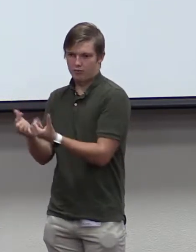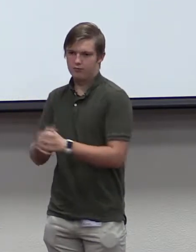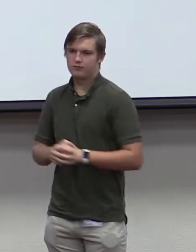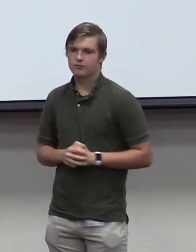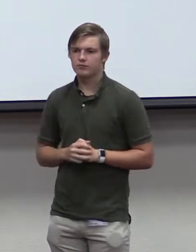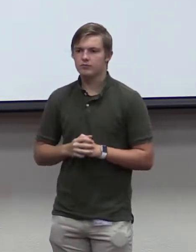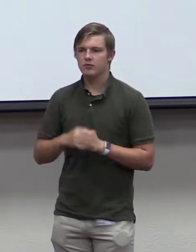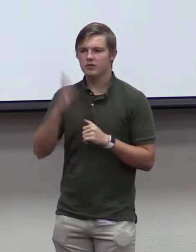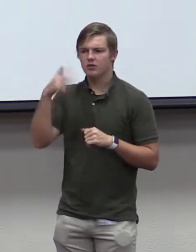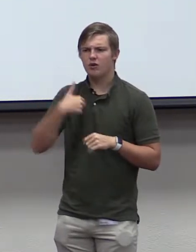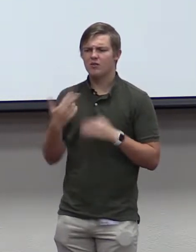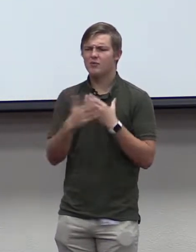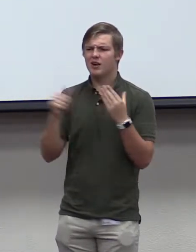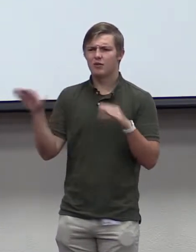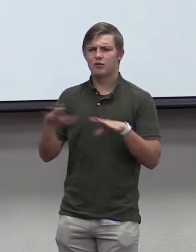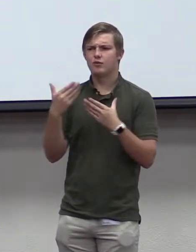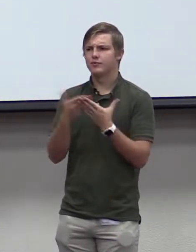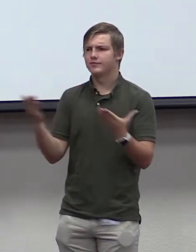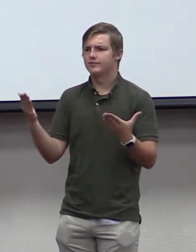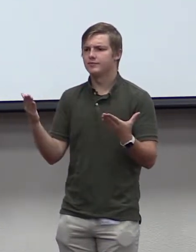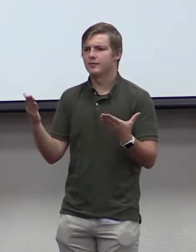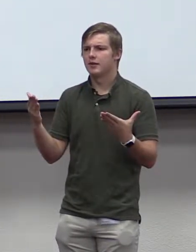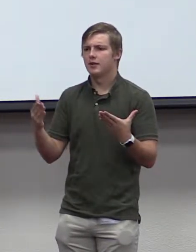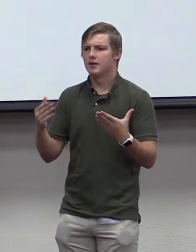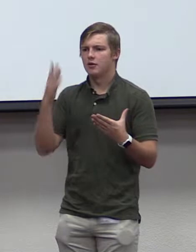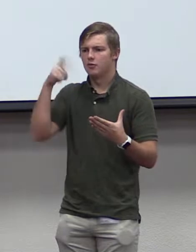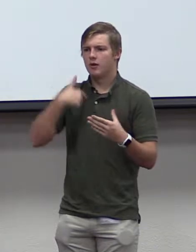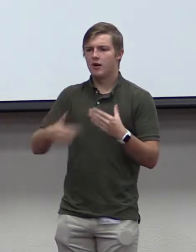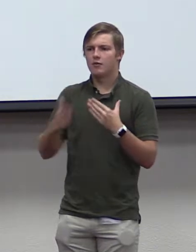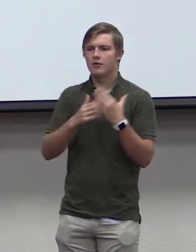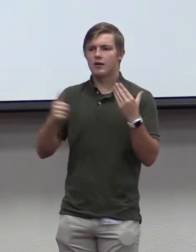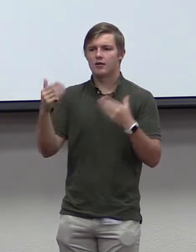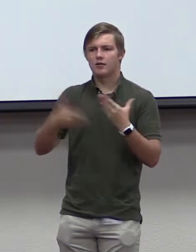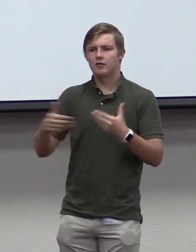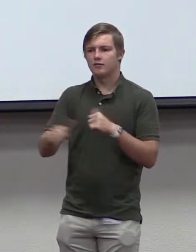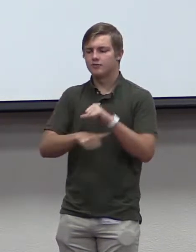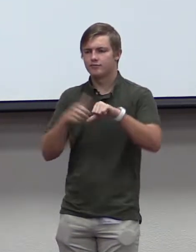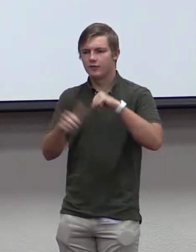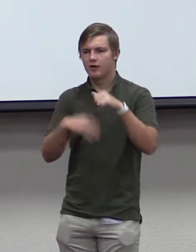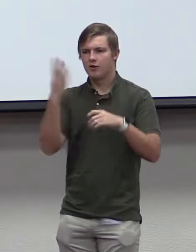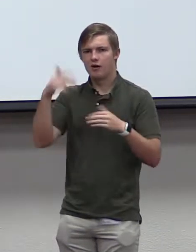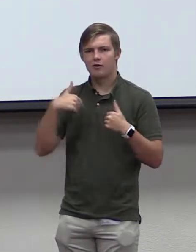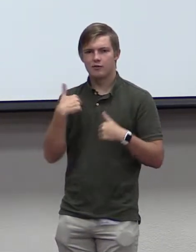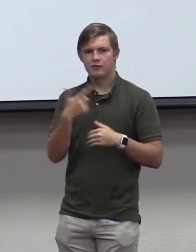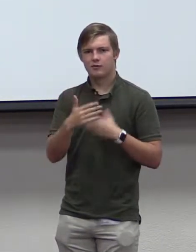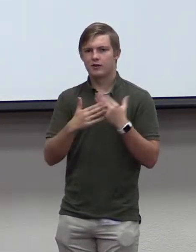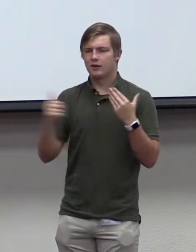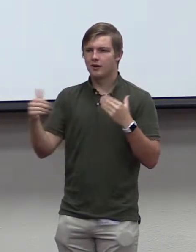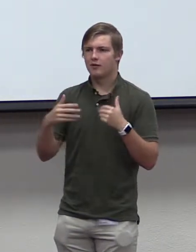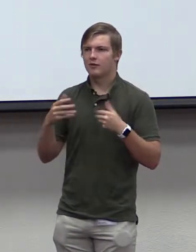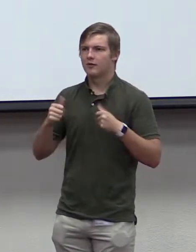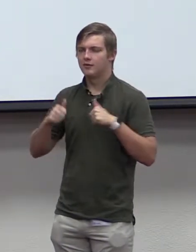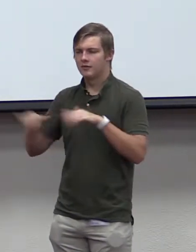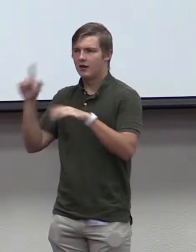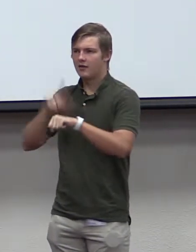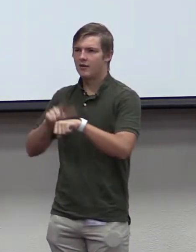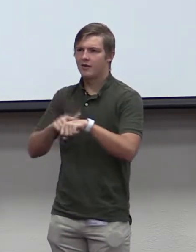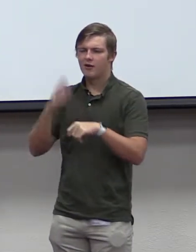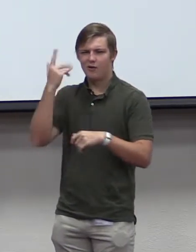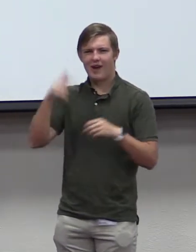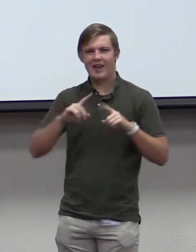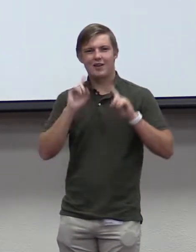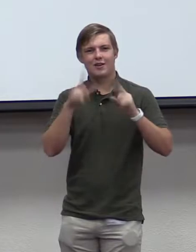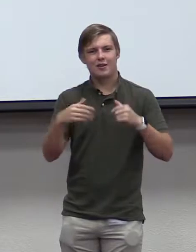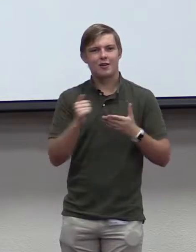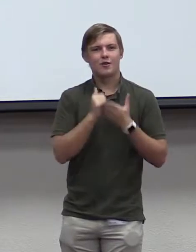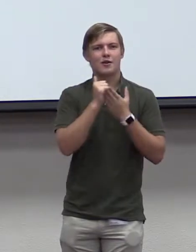So why are we called to do this? Why are we called to serve one another? Why are we called to give up our time? Why do I have to go help a member of the church